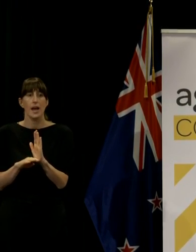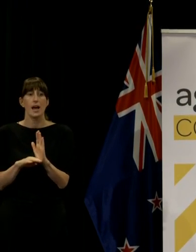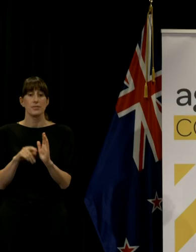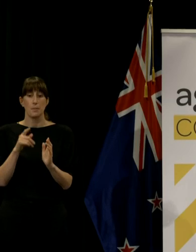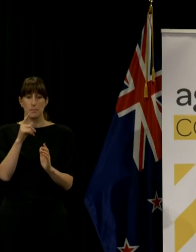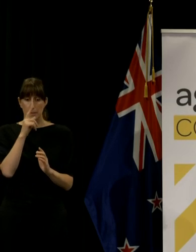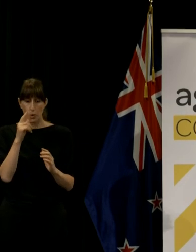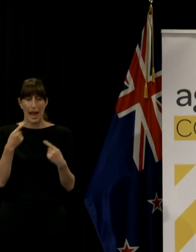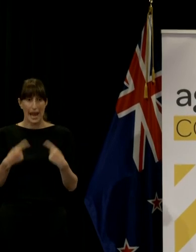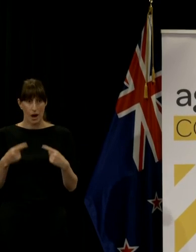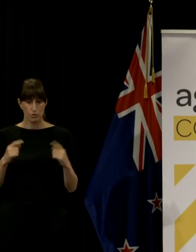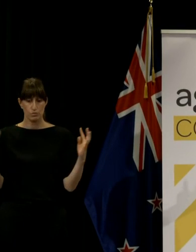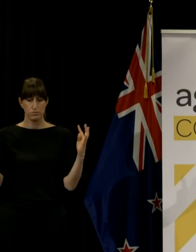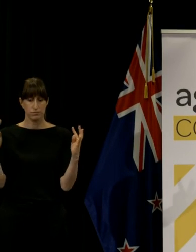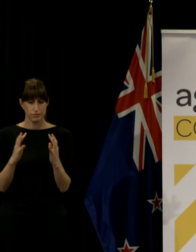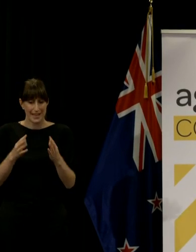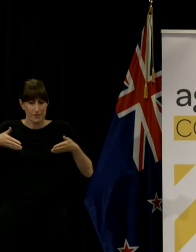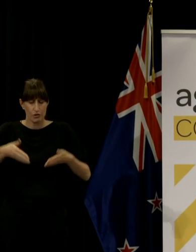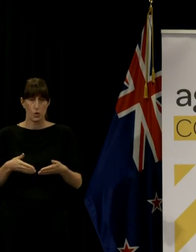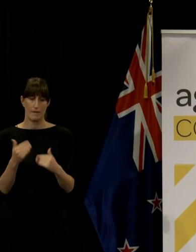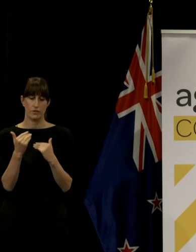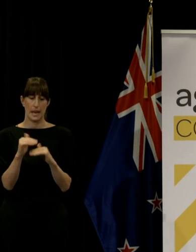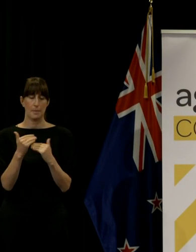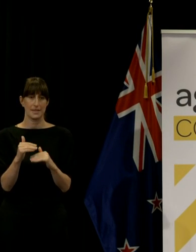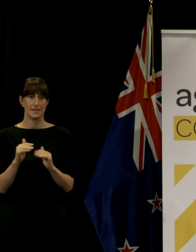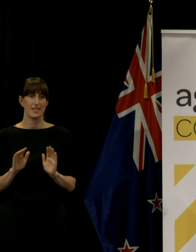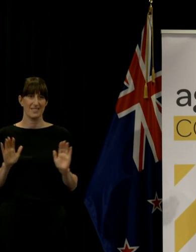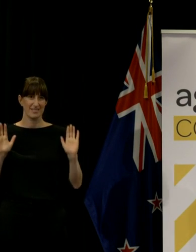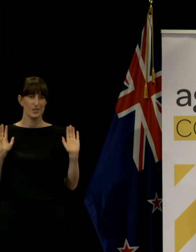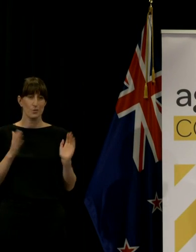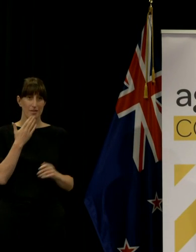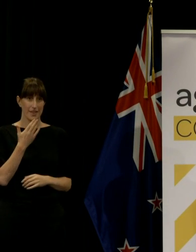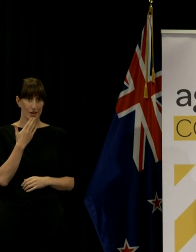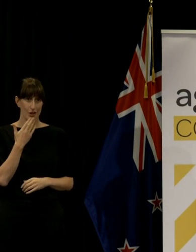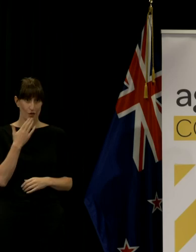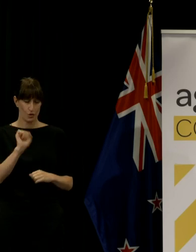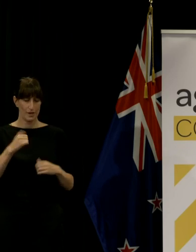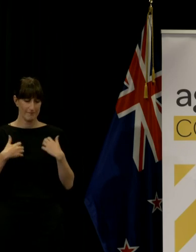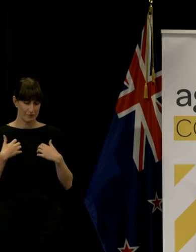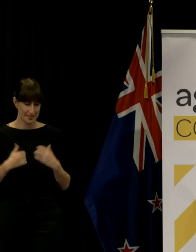But there will be further guidance around that as well. Thank you very much. I do appreciate your ongoing interest.